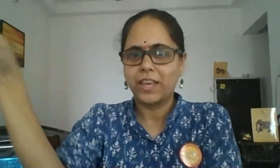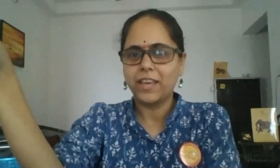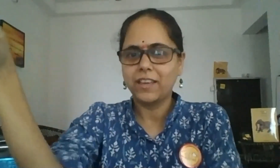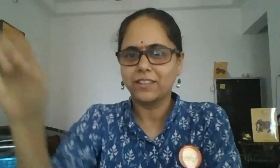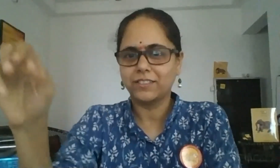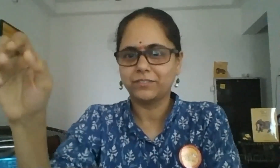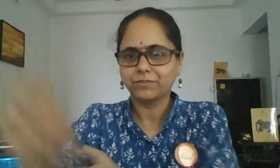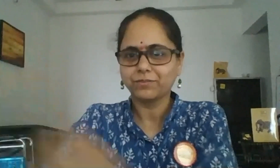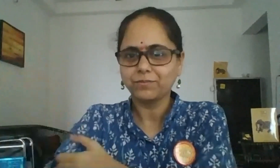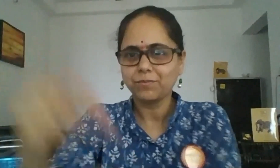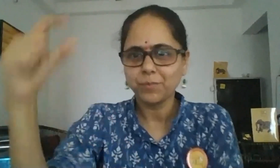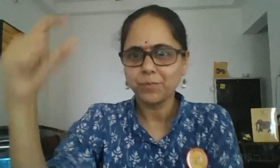Okay.